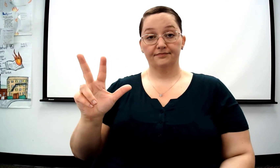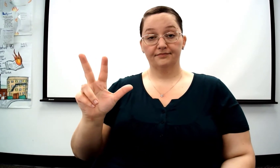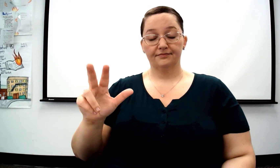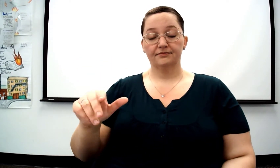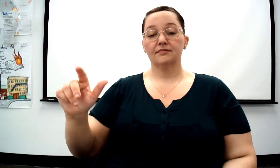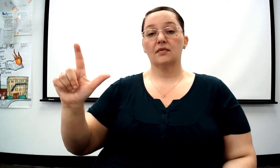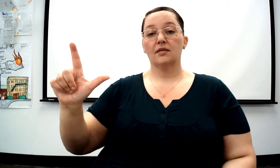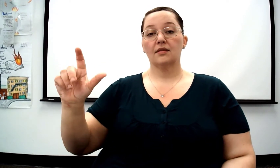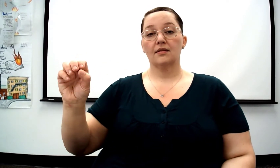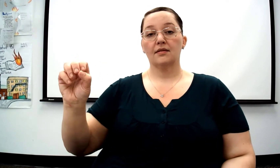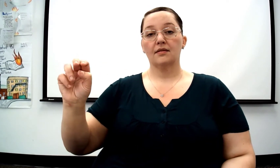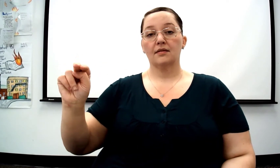Number 3,